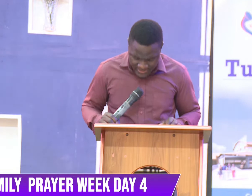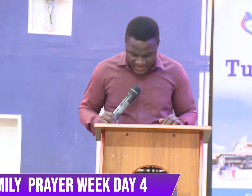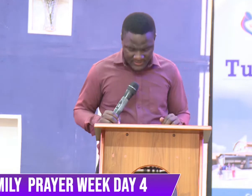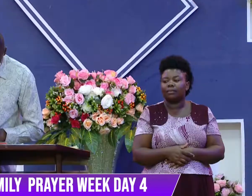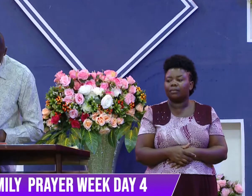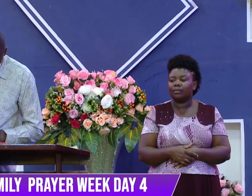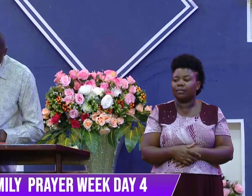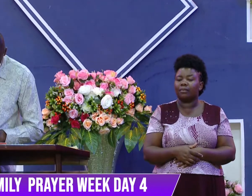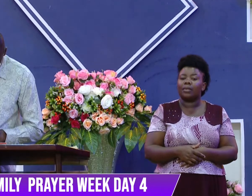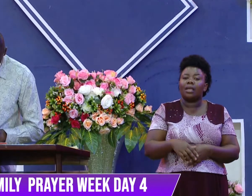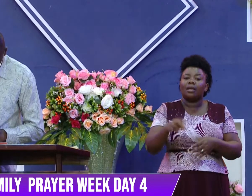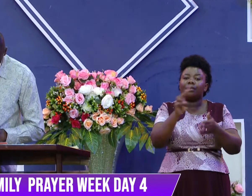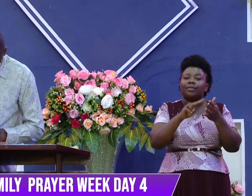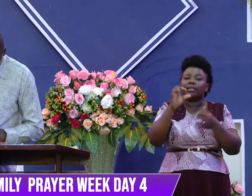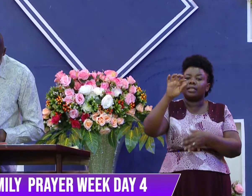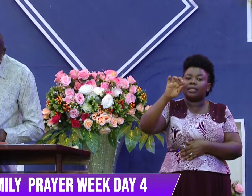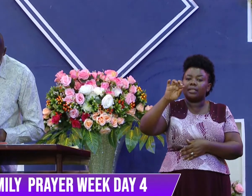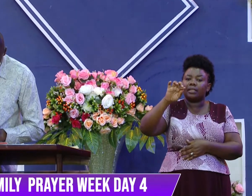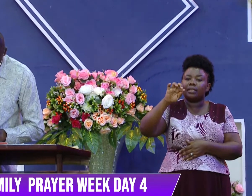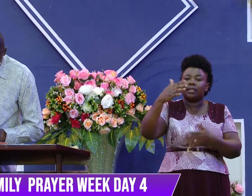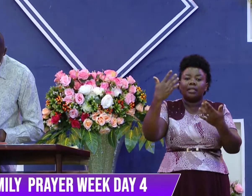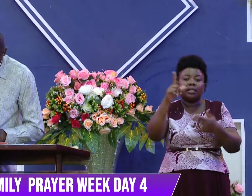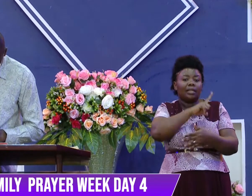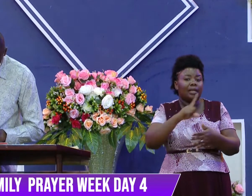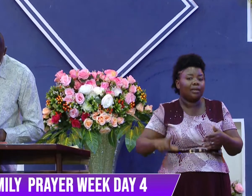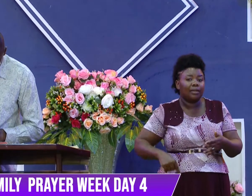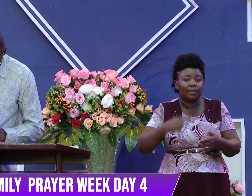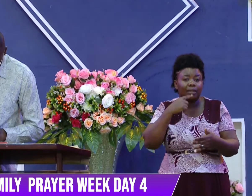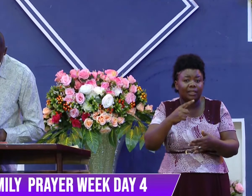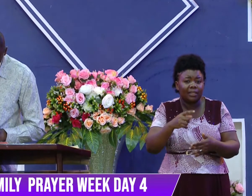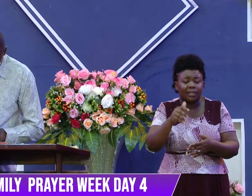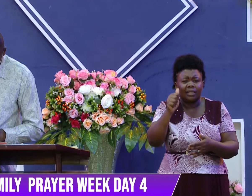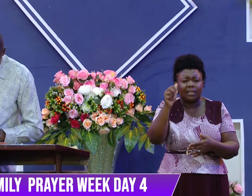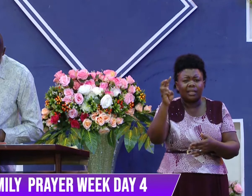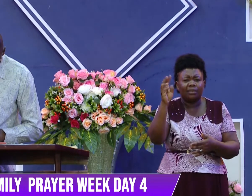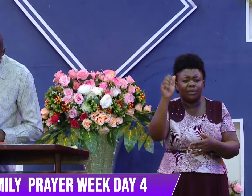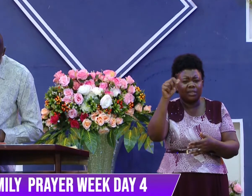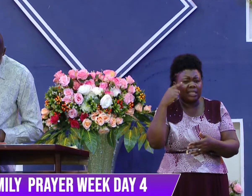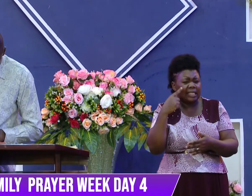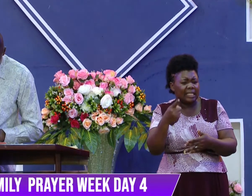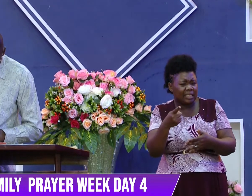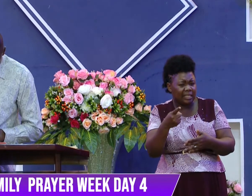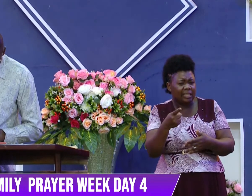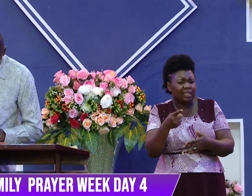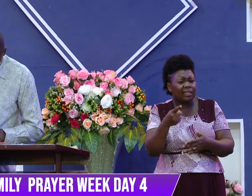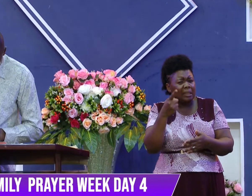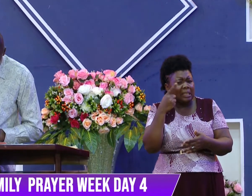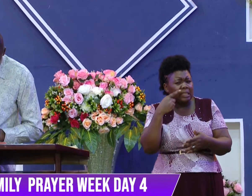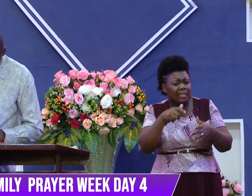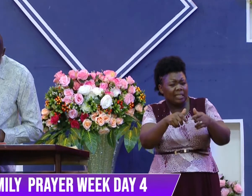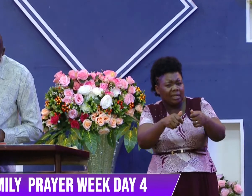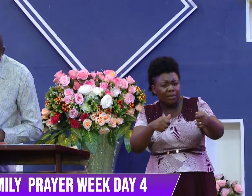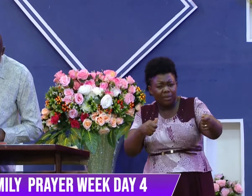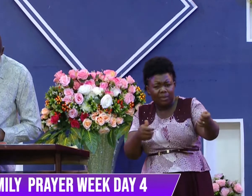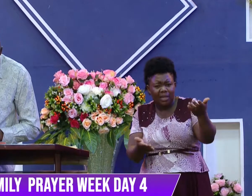his hand. Olinyolomunana 8 awo Mukama n'angamba nti Amos olaba ki ne ngamba nti omuguwa ogugera.